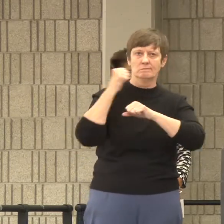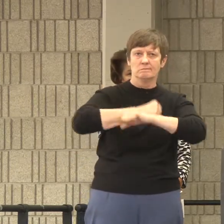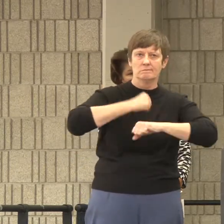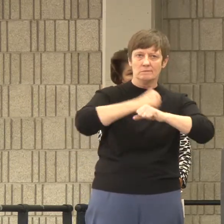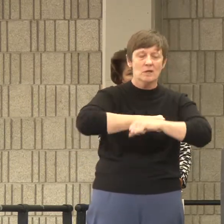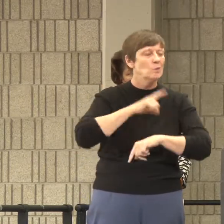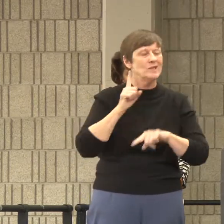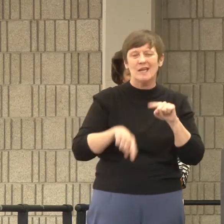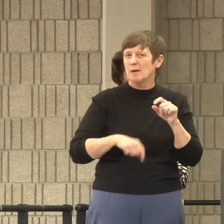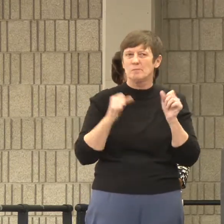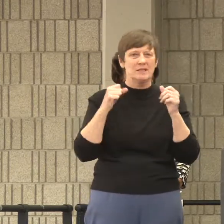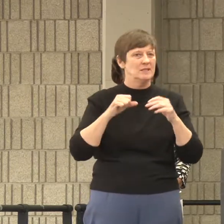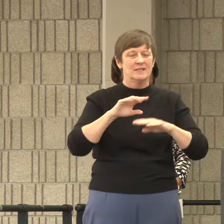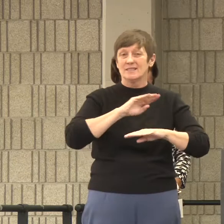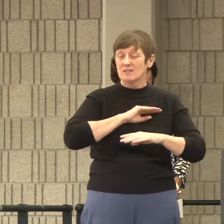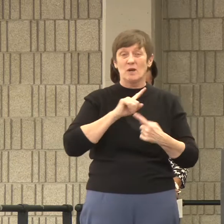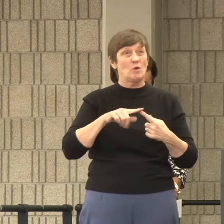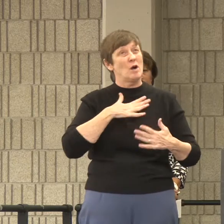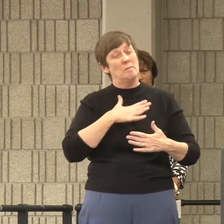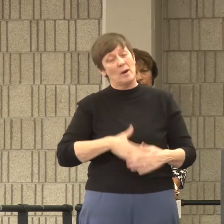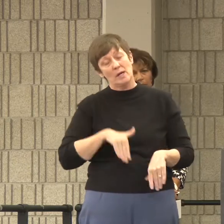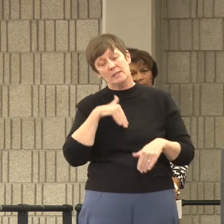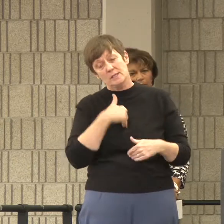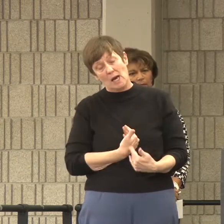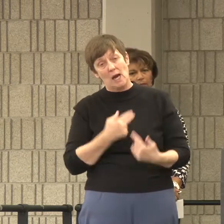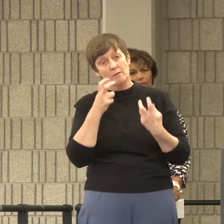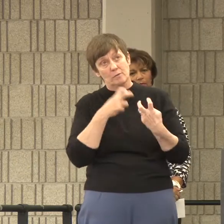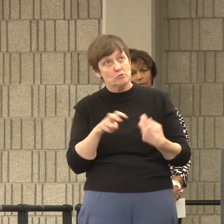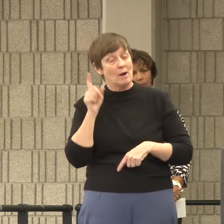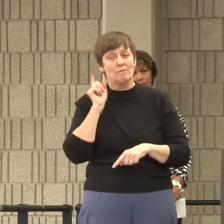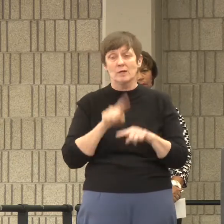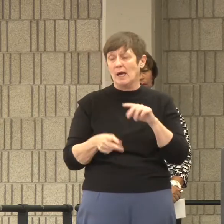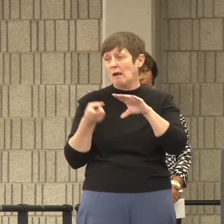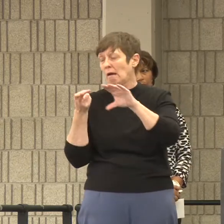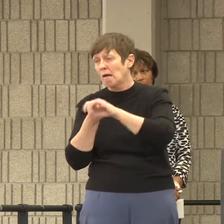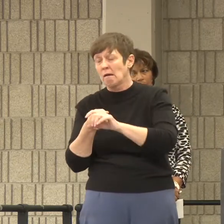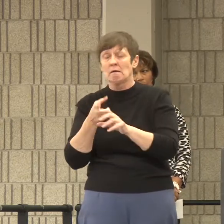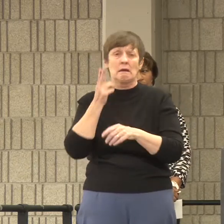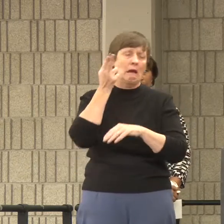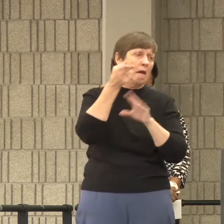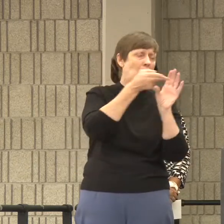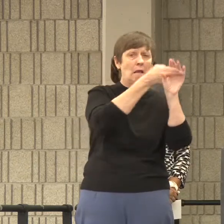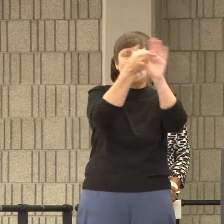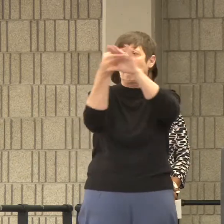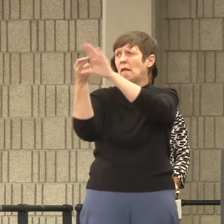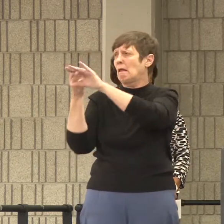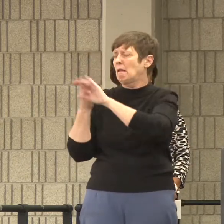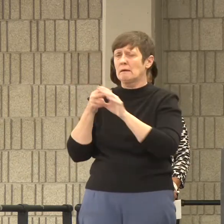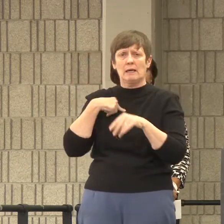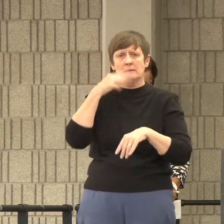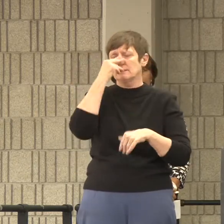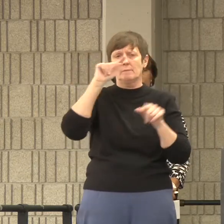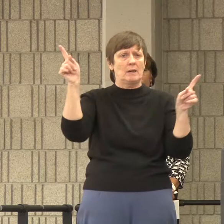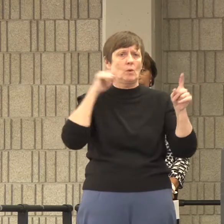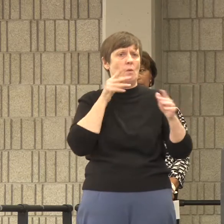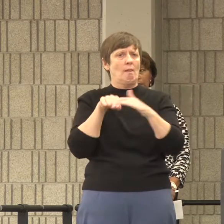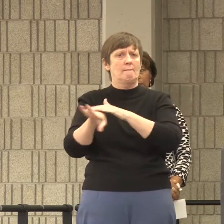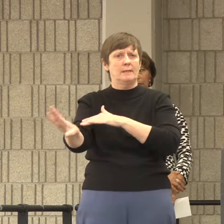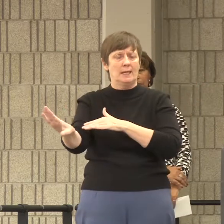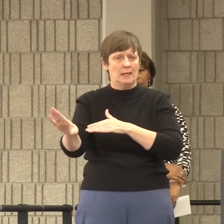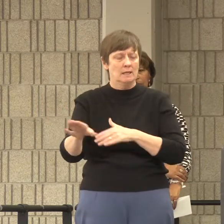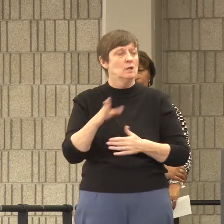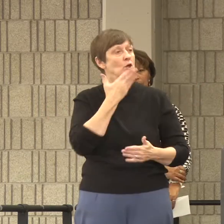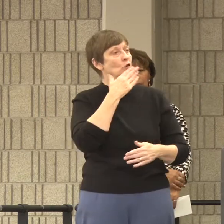satisfied as long as our bodies, heavy with the fatigue of travel, cannot gain lodging in the motels of the highways. The good doctor stood on an